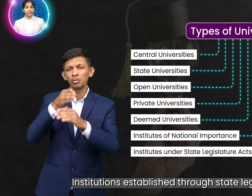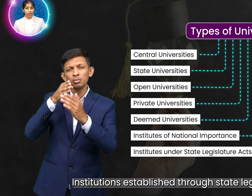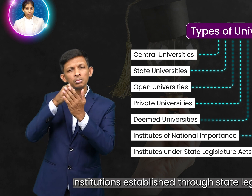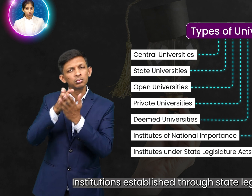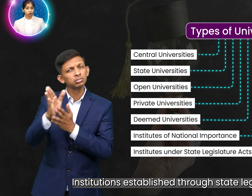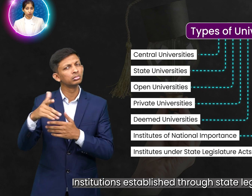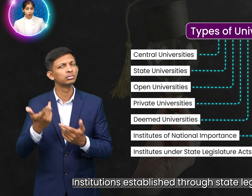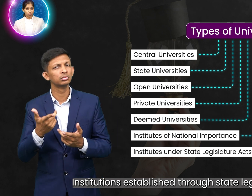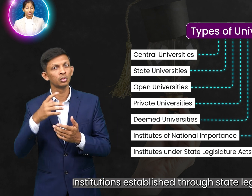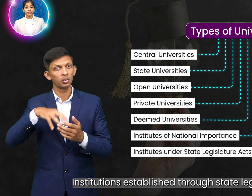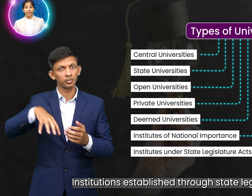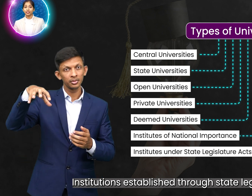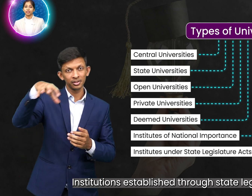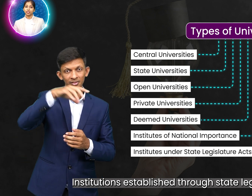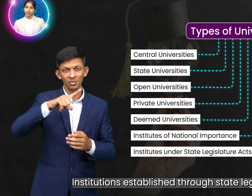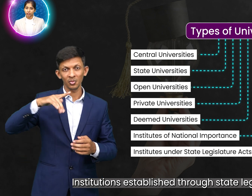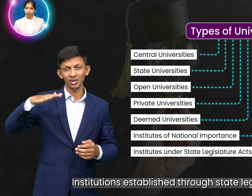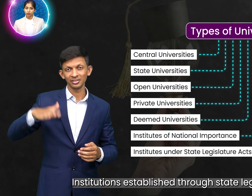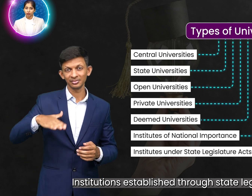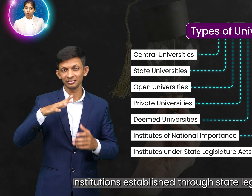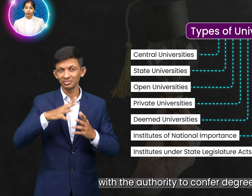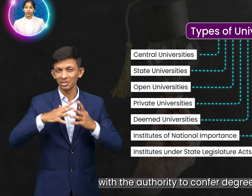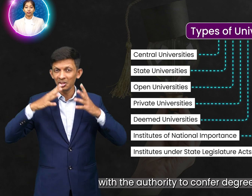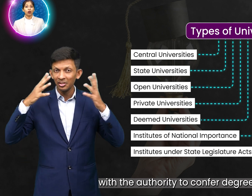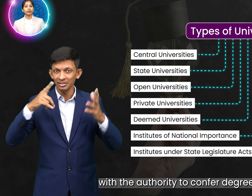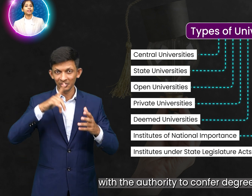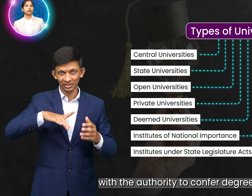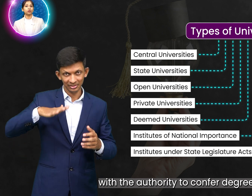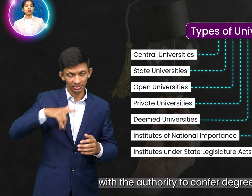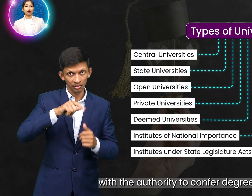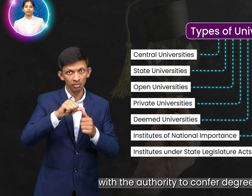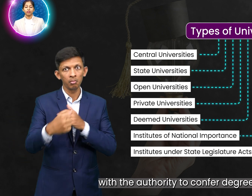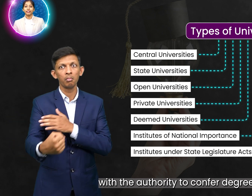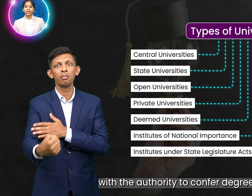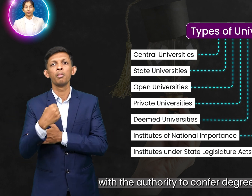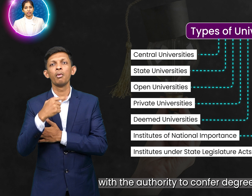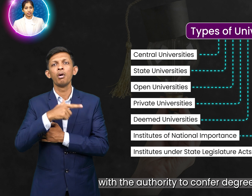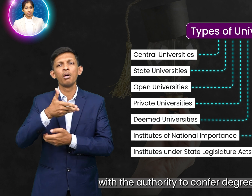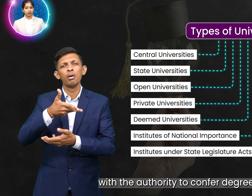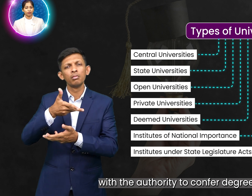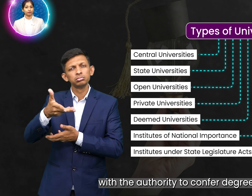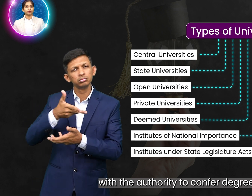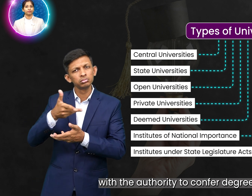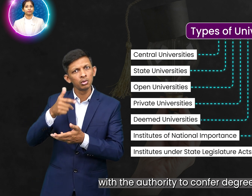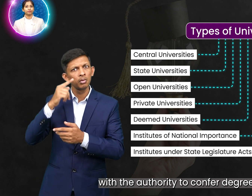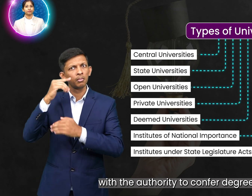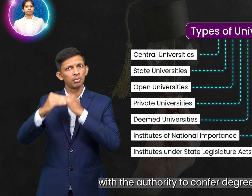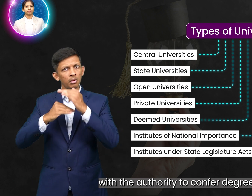institutions established through state legislation with the authority to confer degrees.